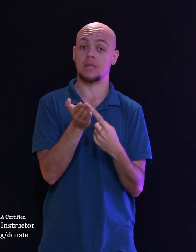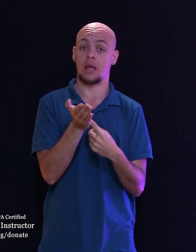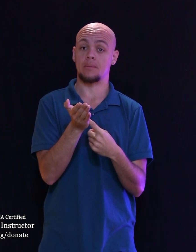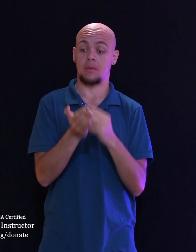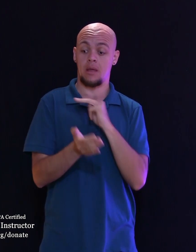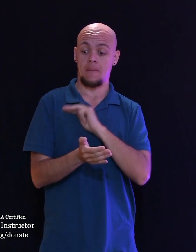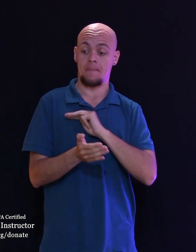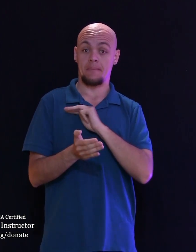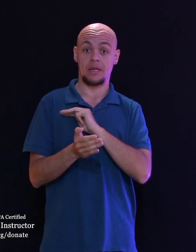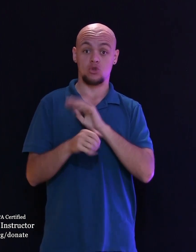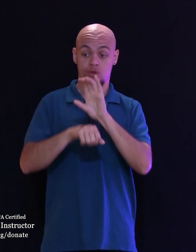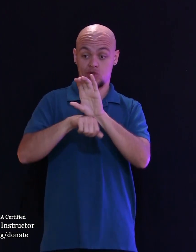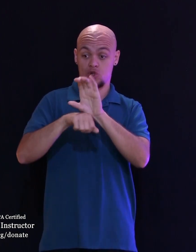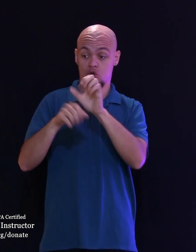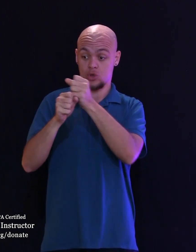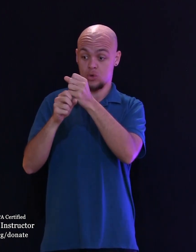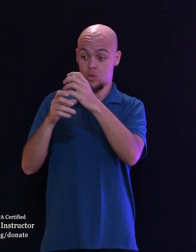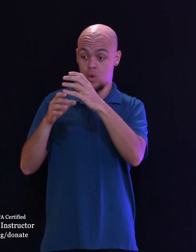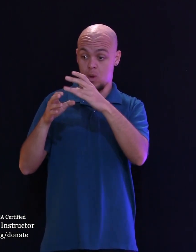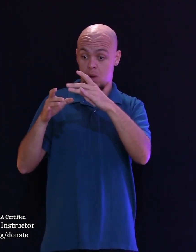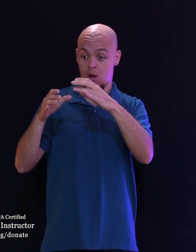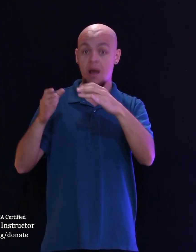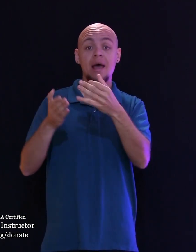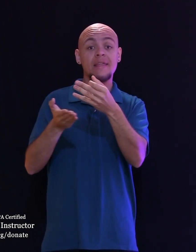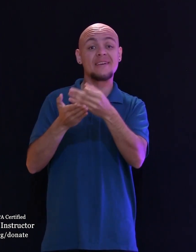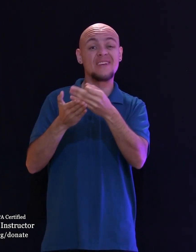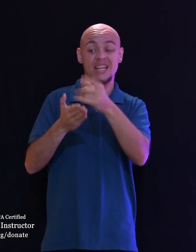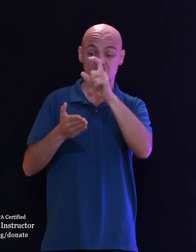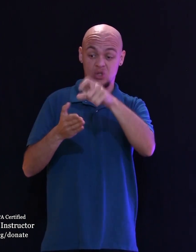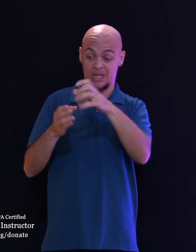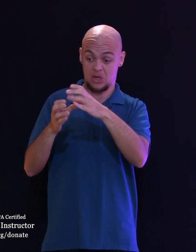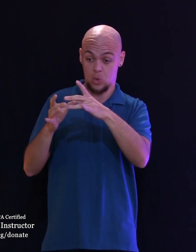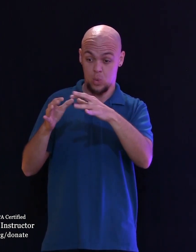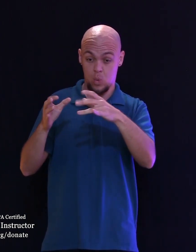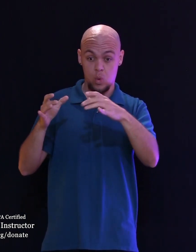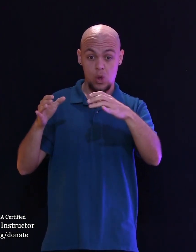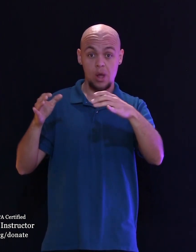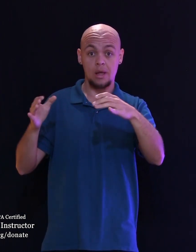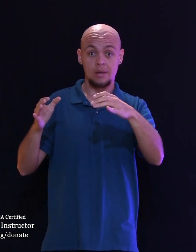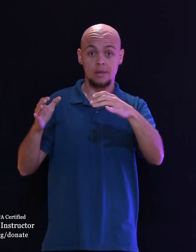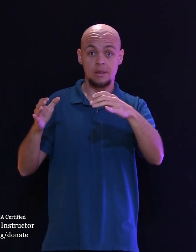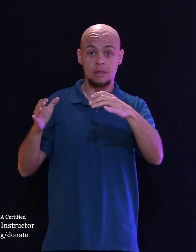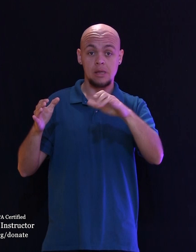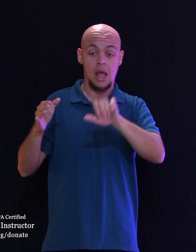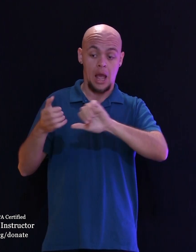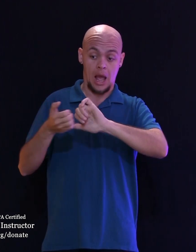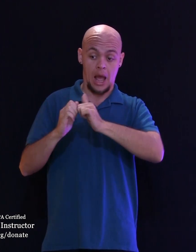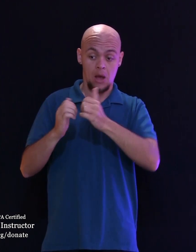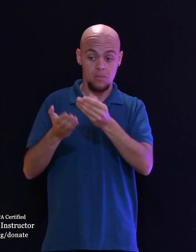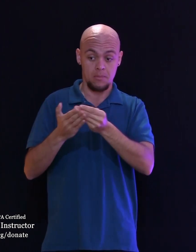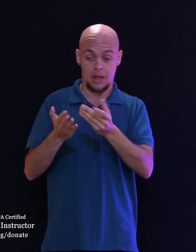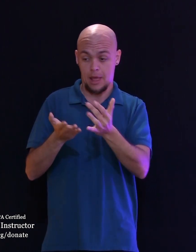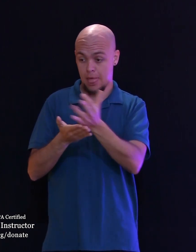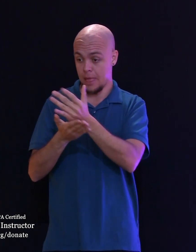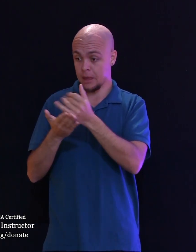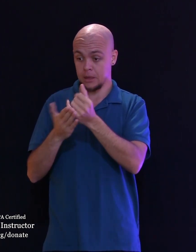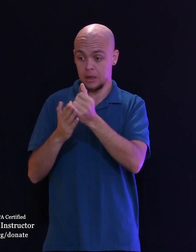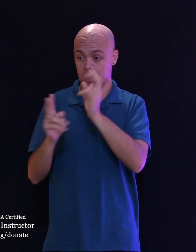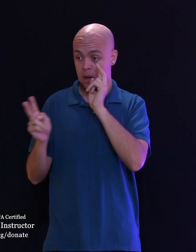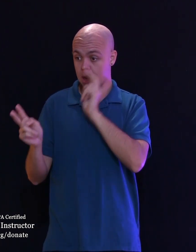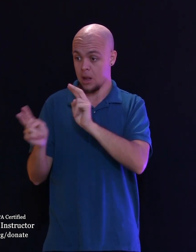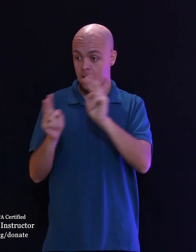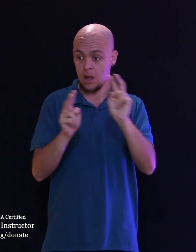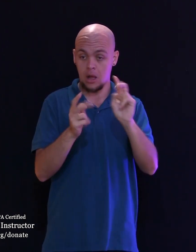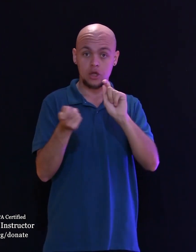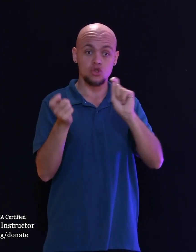as ministries grow, the financial needs of that ministry grow, and they begin looking at other ways to make money, and they begin turning